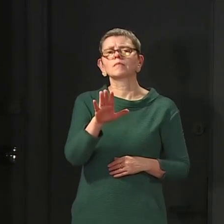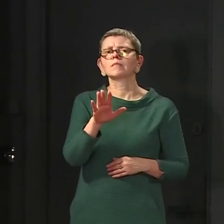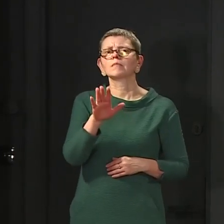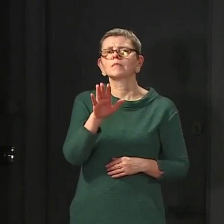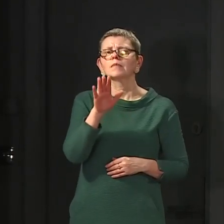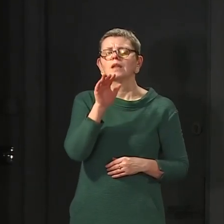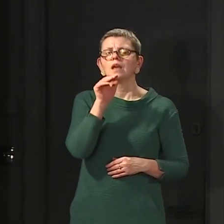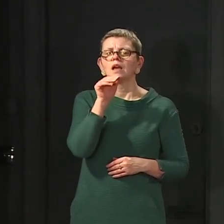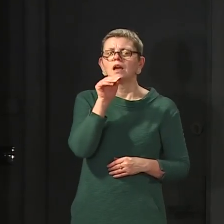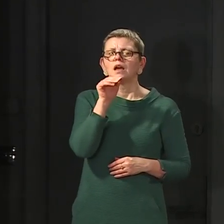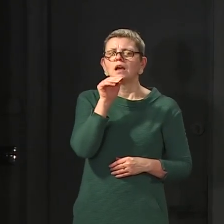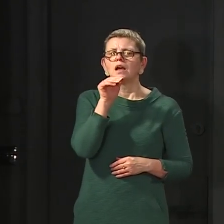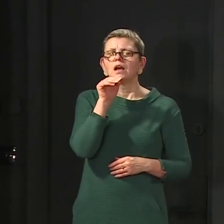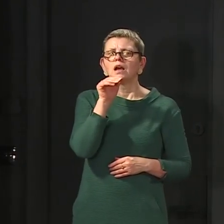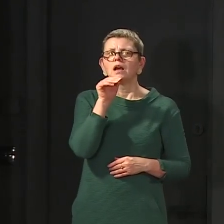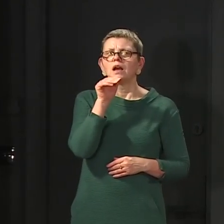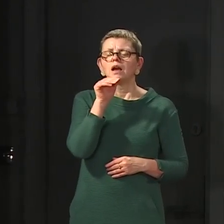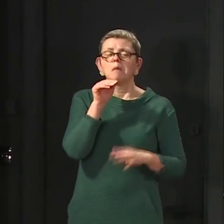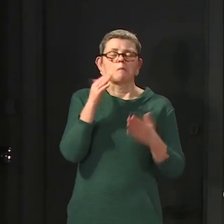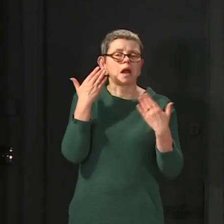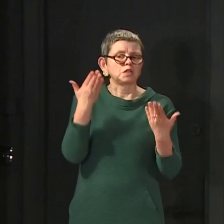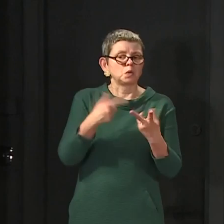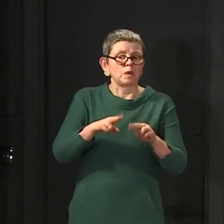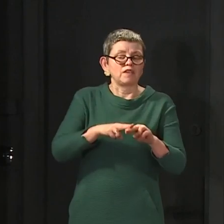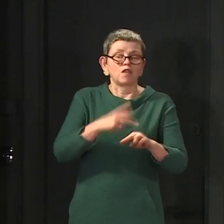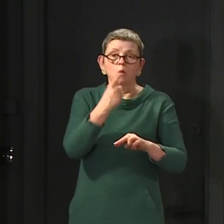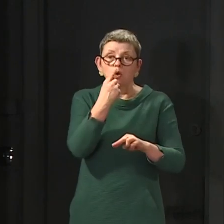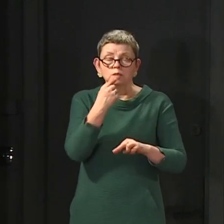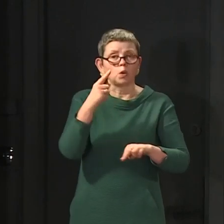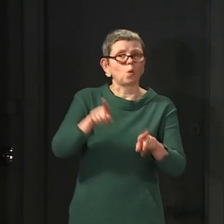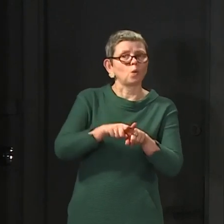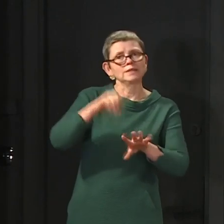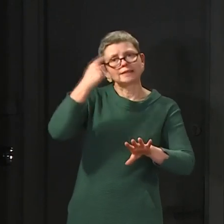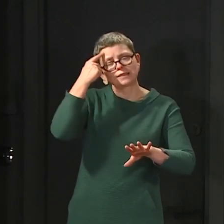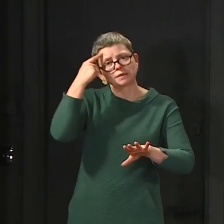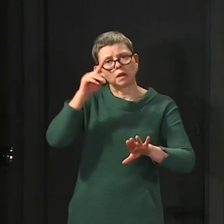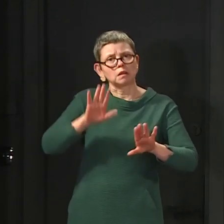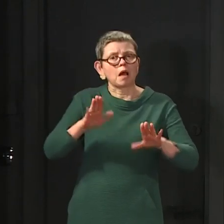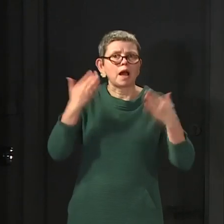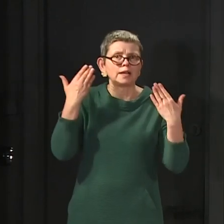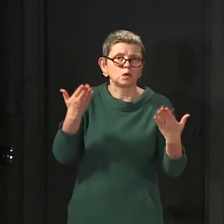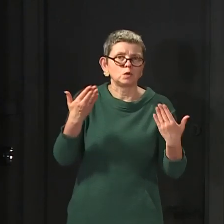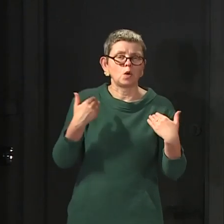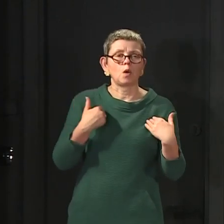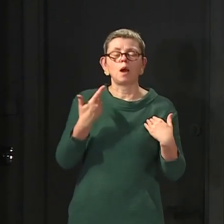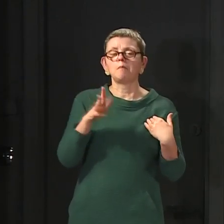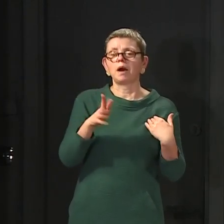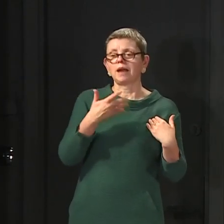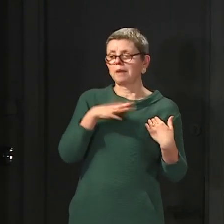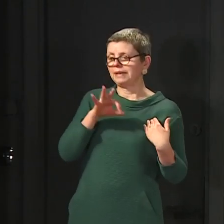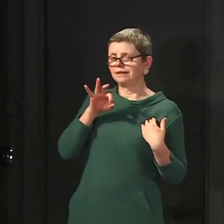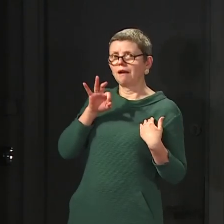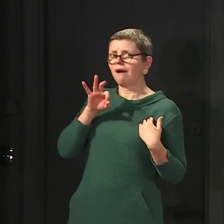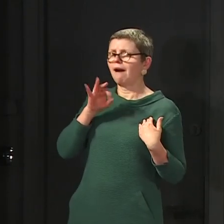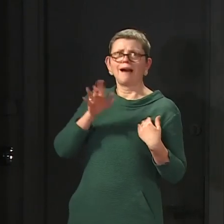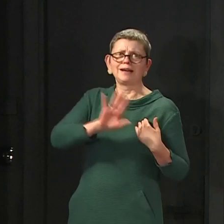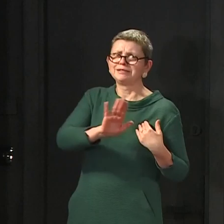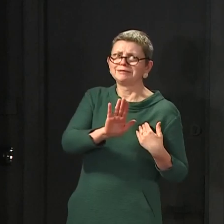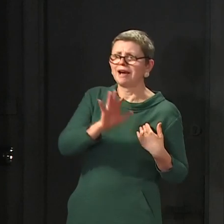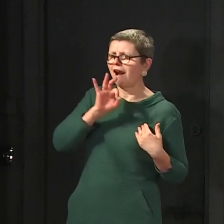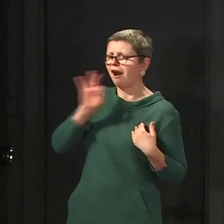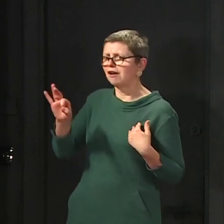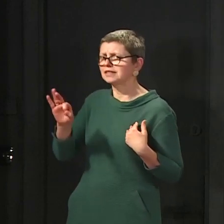specifically, and we'll certainly consider whether this would be practically possible or sensible in any way, but I've not asked for the words for England only to be put on the logo.